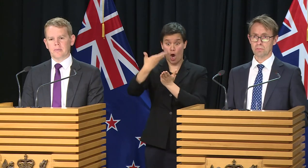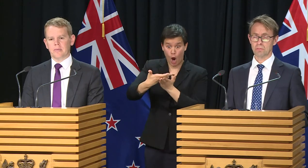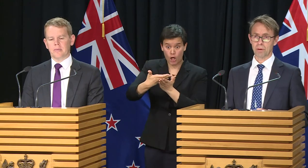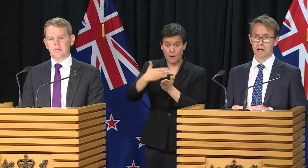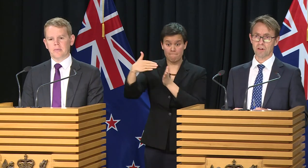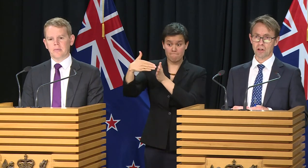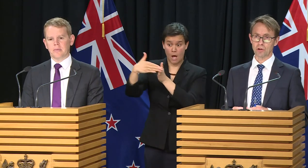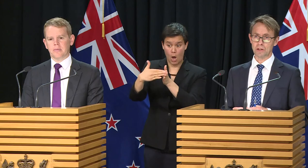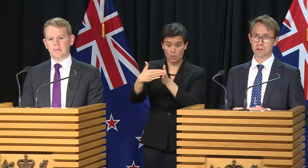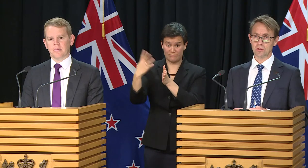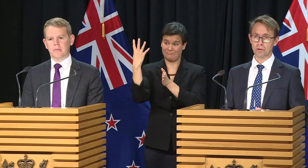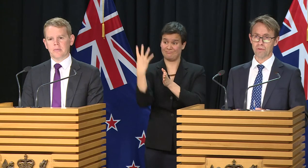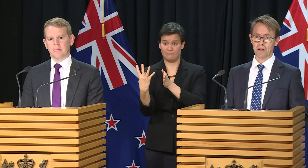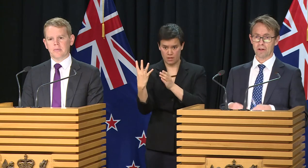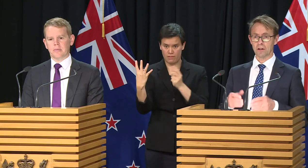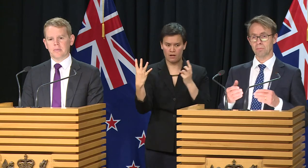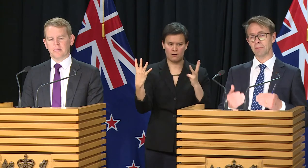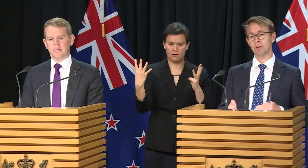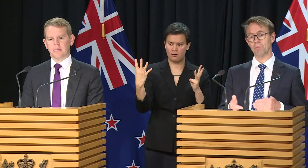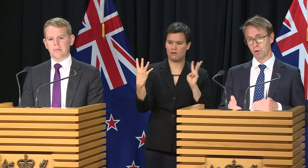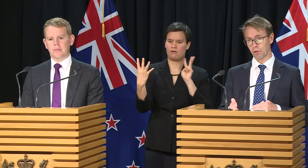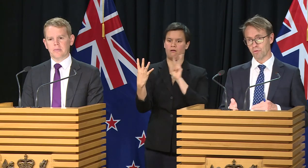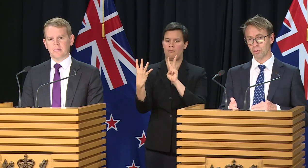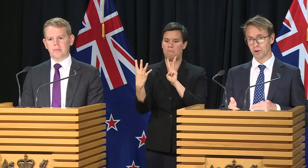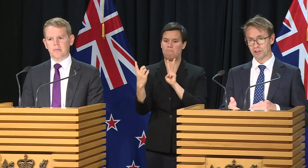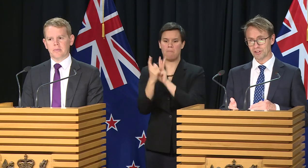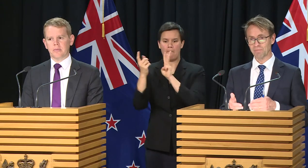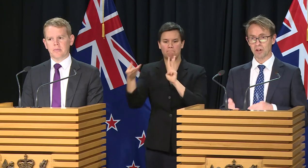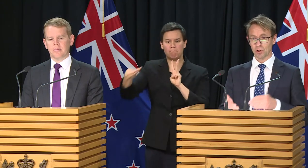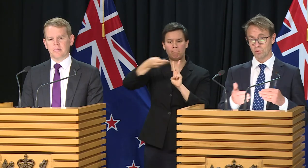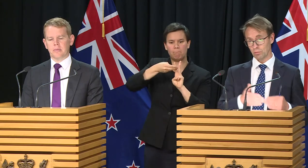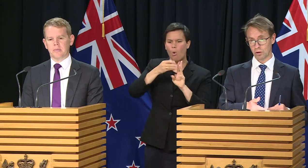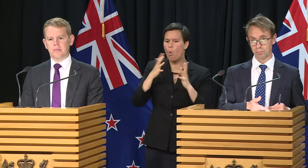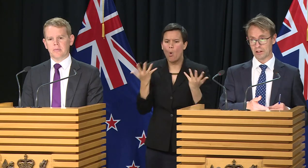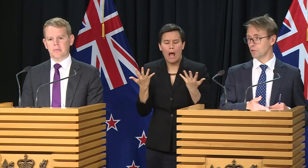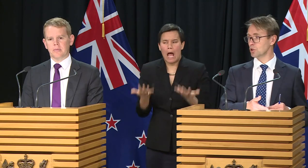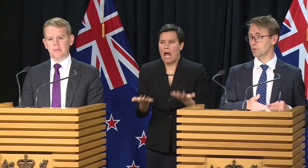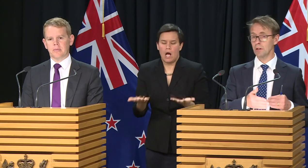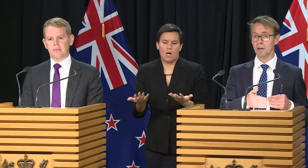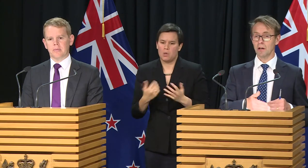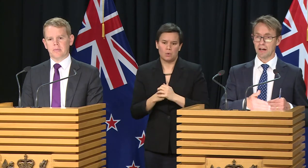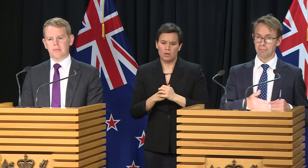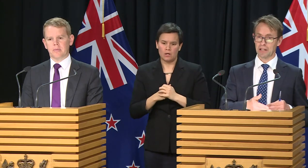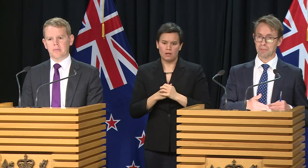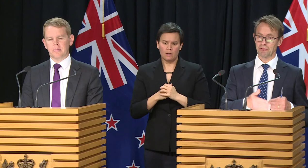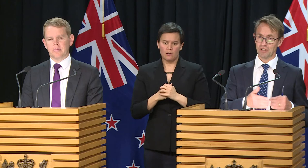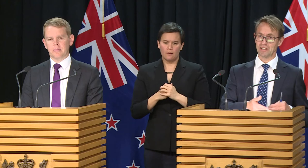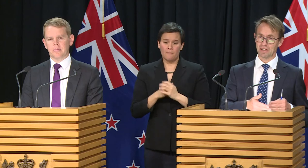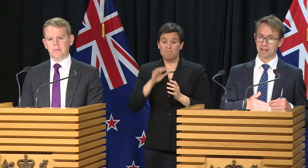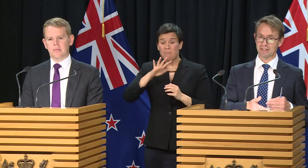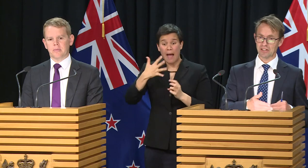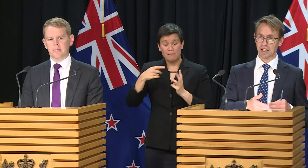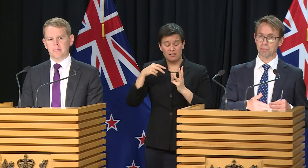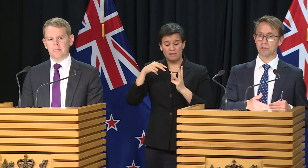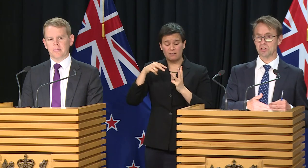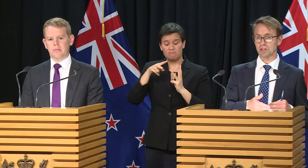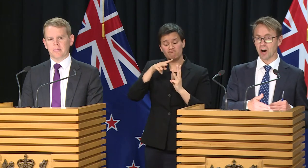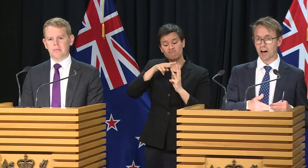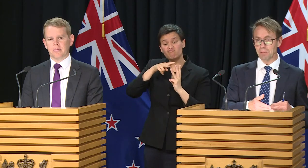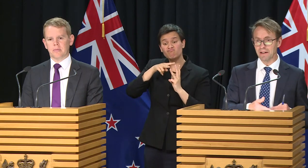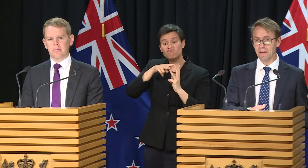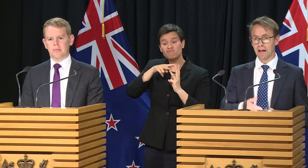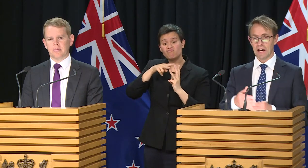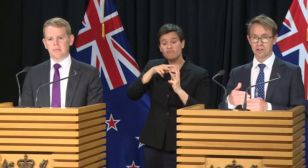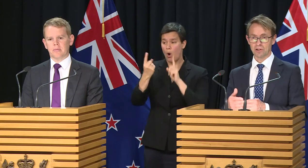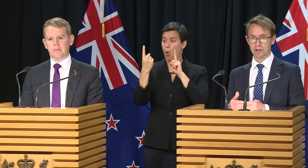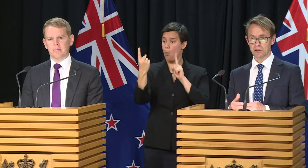So part of that could be to do with the fact that it may be that both of the workers who had been on the ship became infected at the same point in